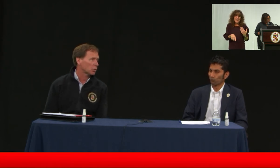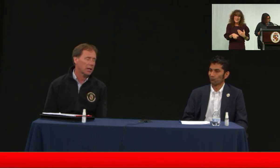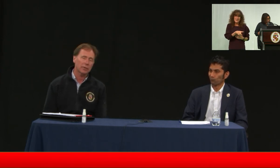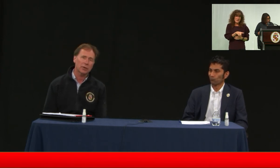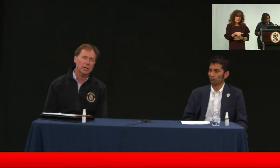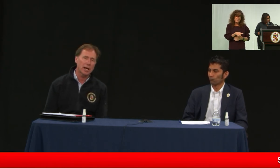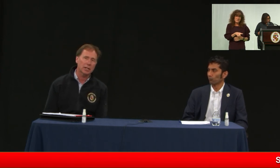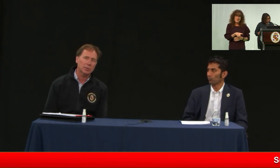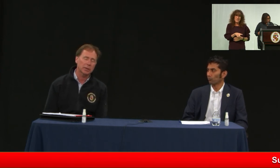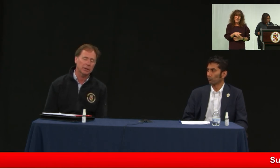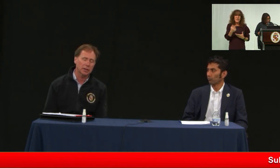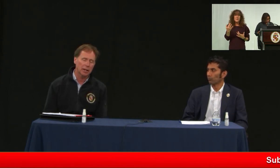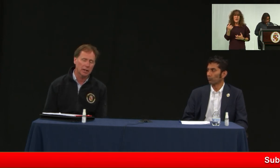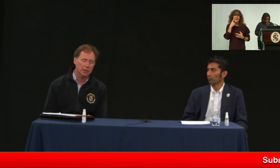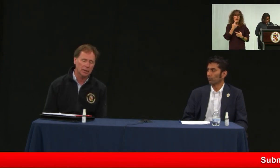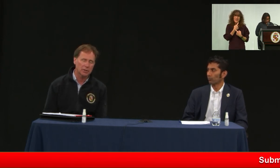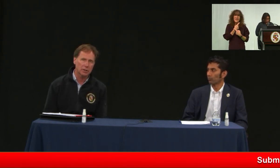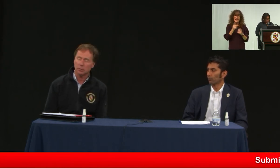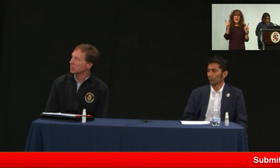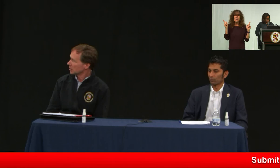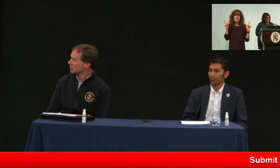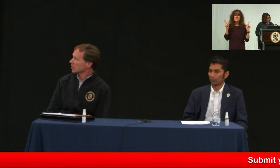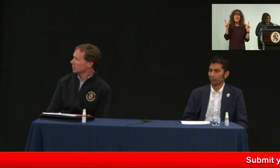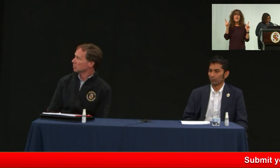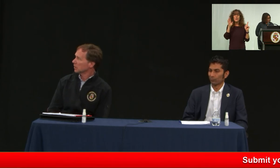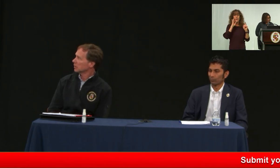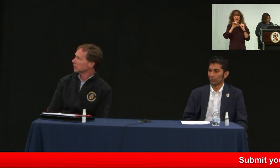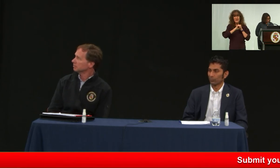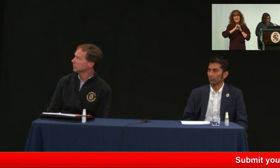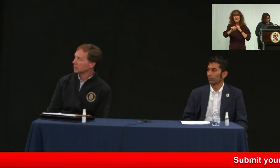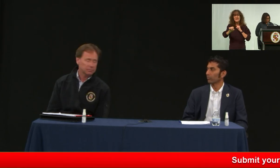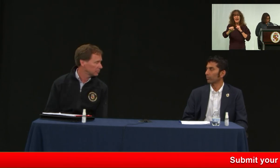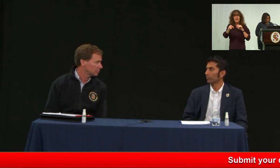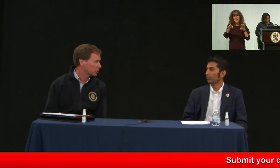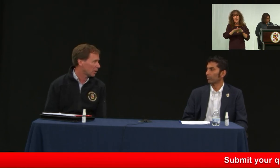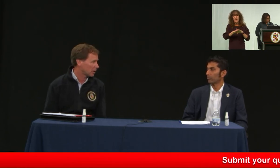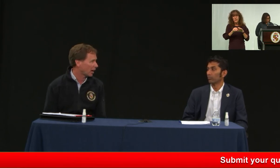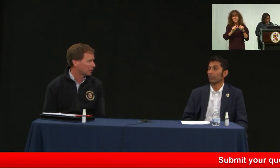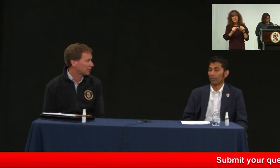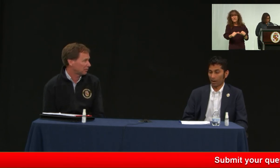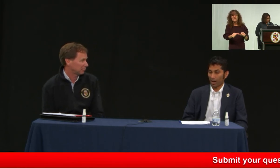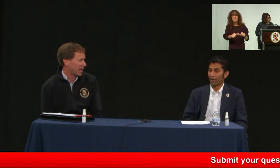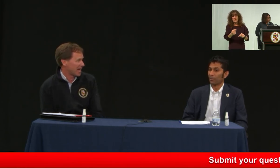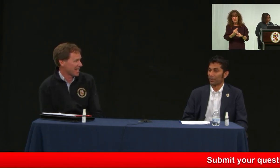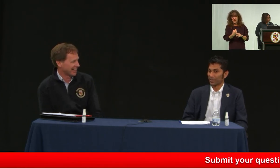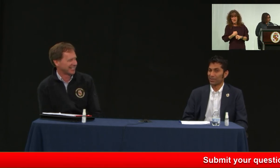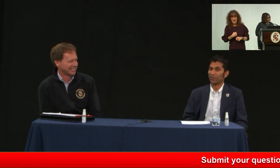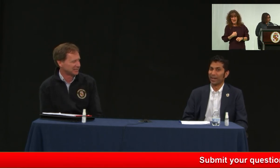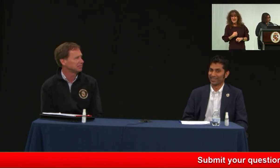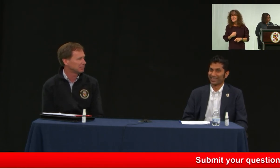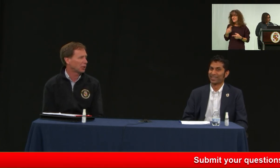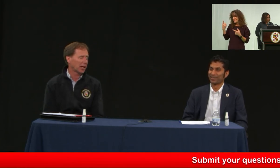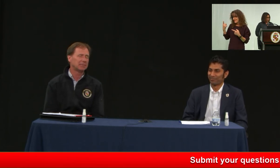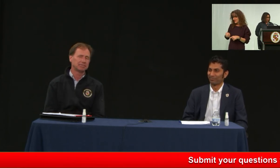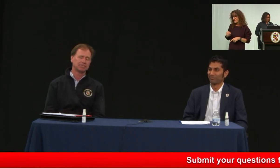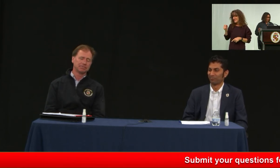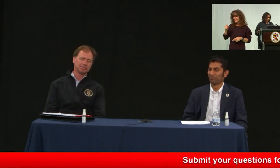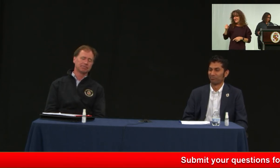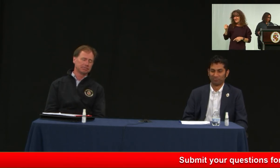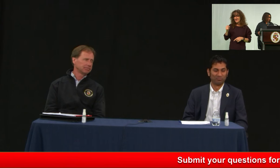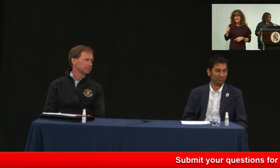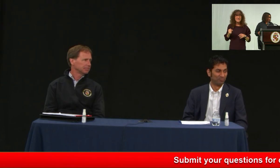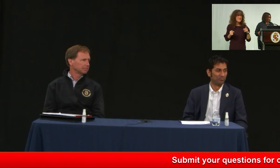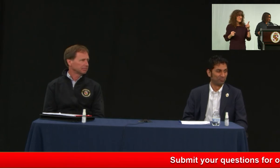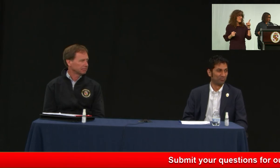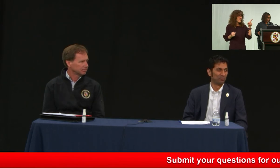think we're just waiting for the announcement that it's going to be an extended period. Would that be accurate? I would think so, yes. Okay. I